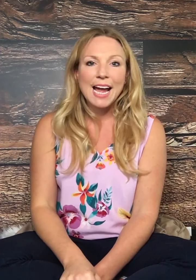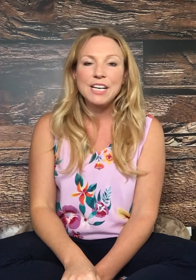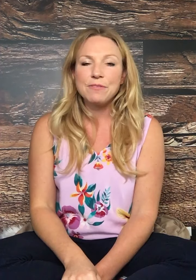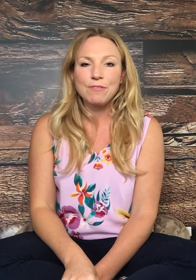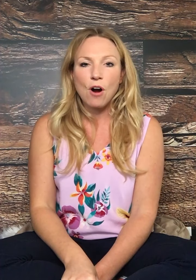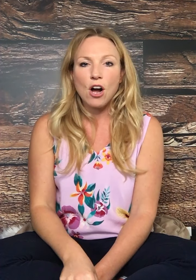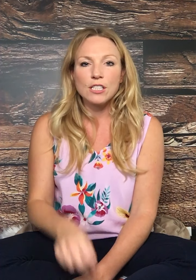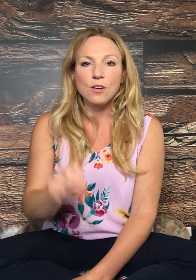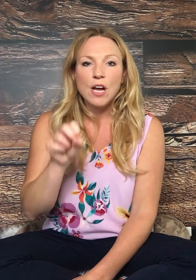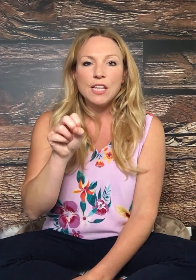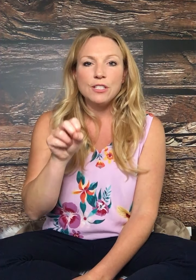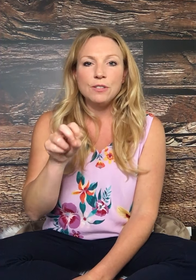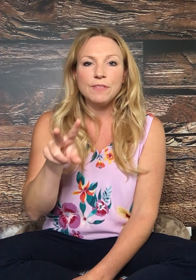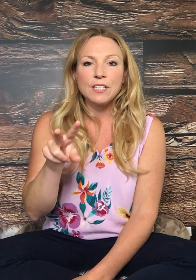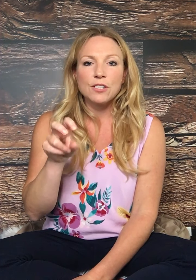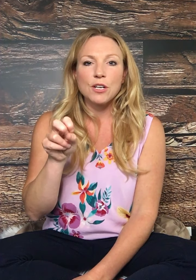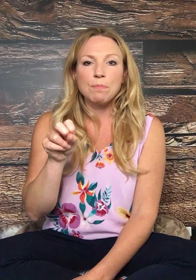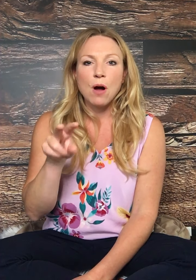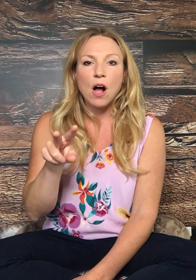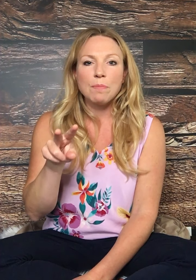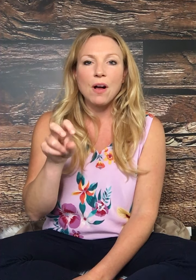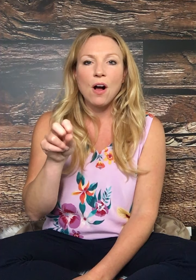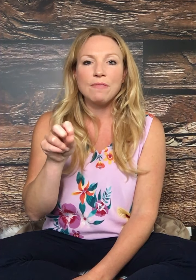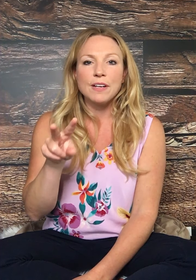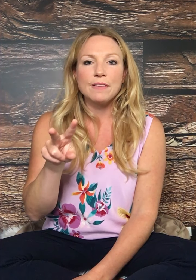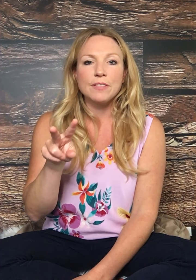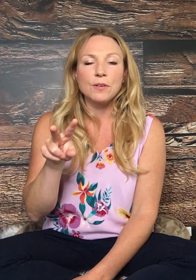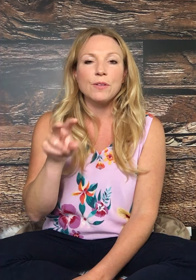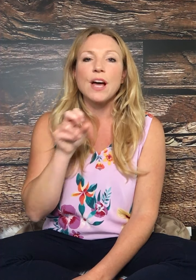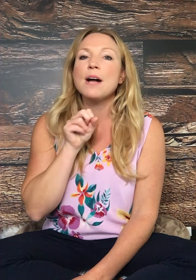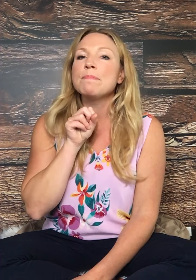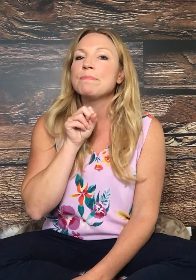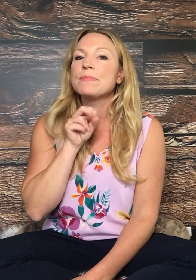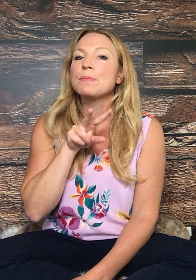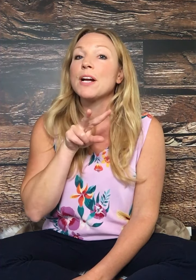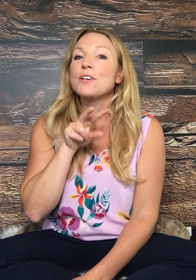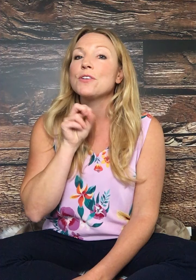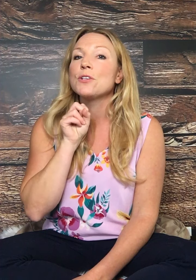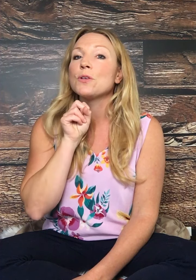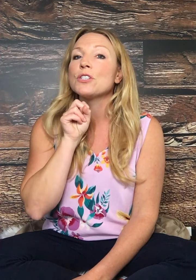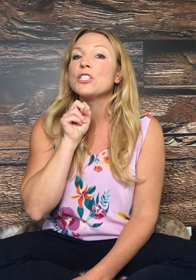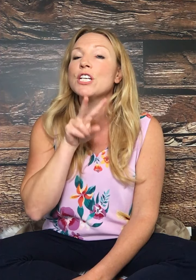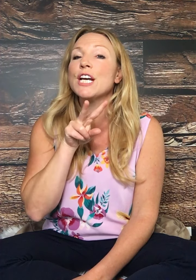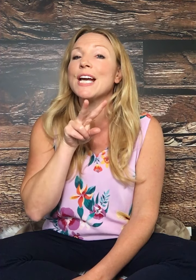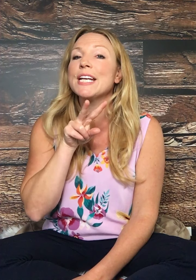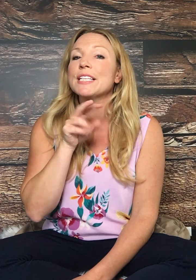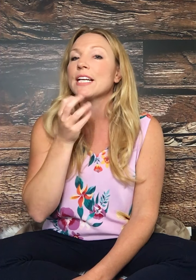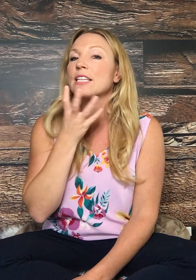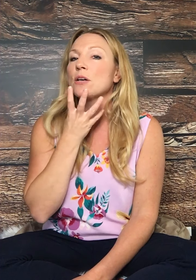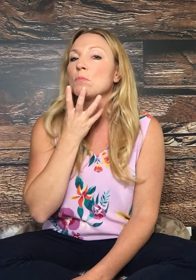and frog. So the two fingers are gonna pop off of your thumb, but under your chin, like the